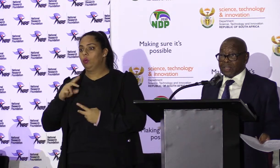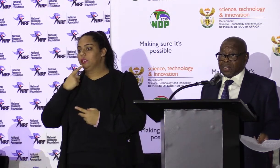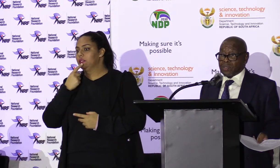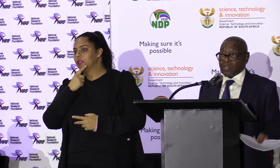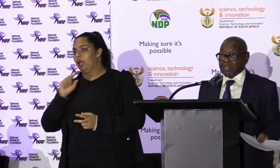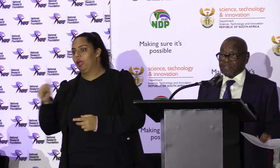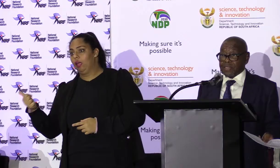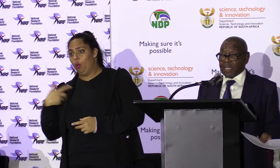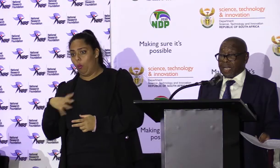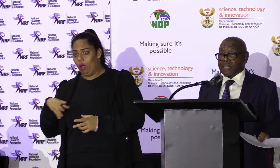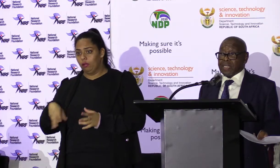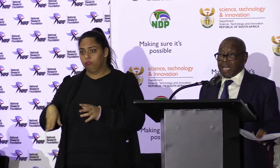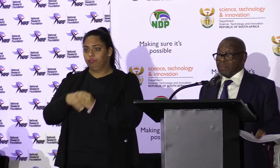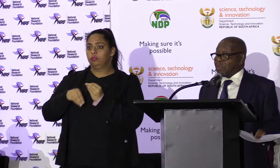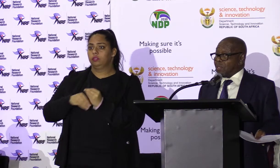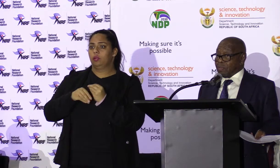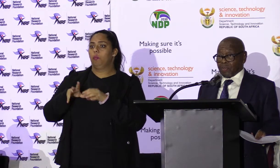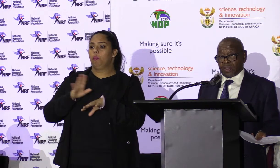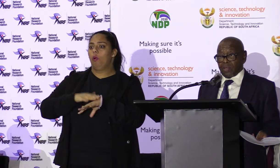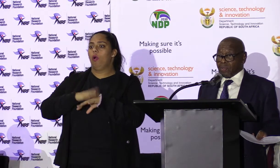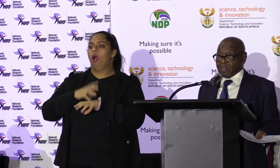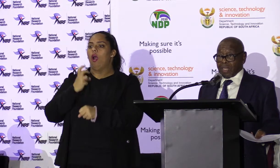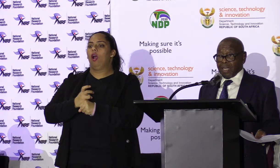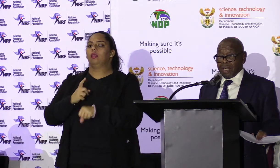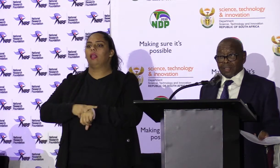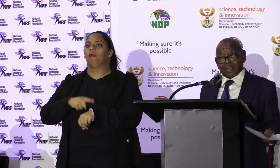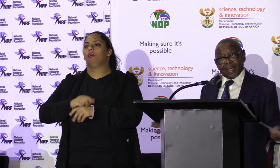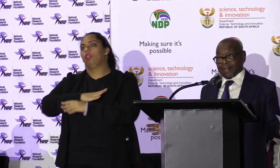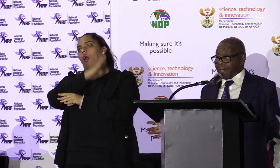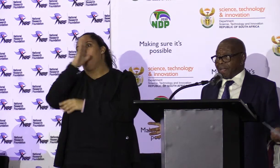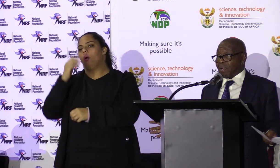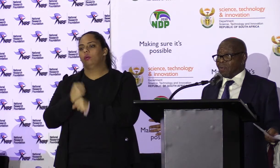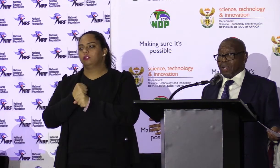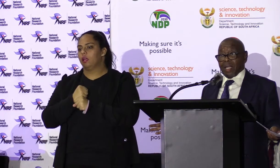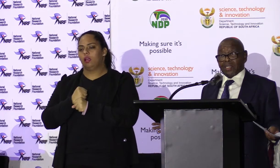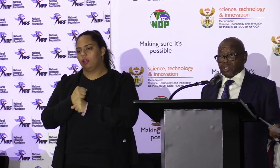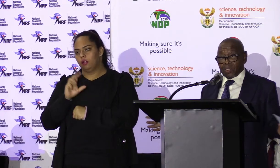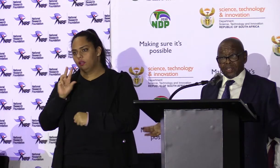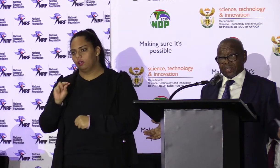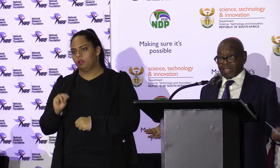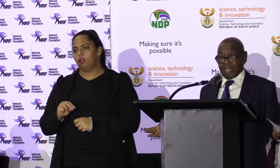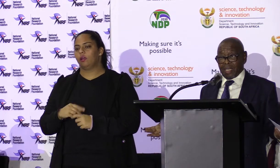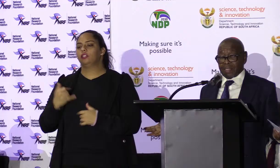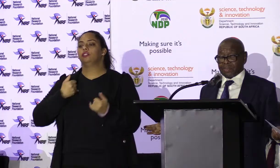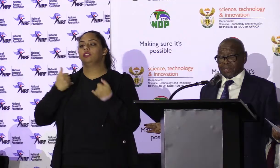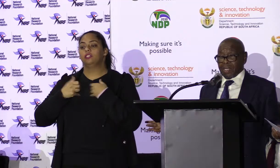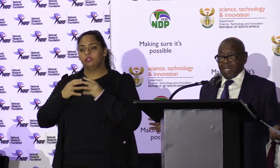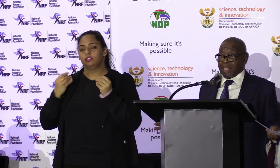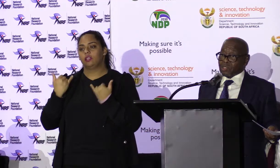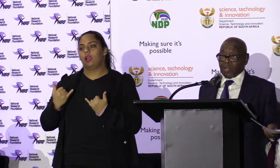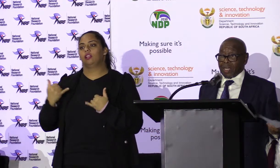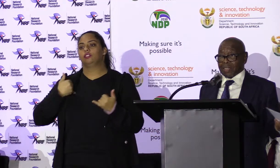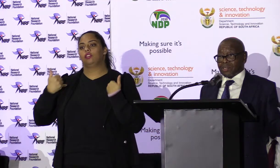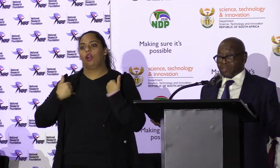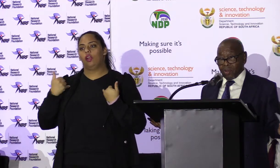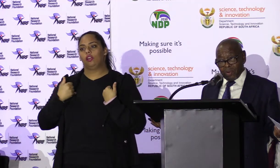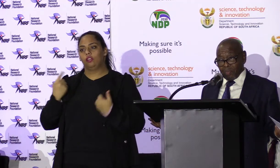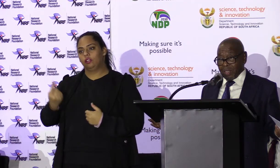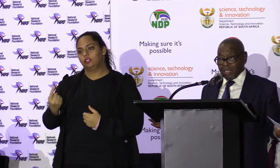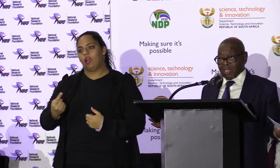were still wanting to give us a hard time for the whole day. It's done now. Enjoy yourselves,